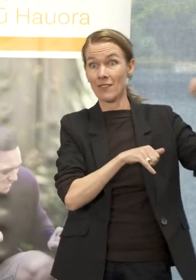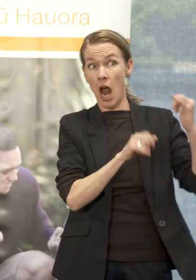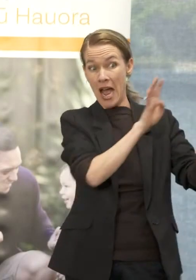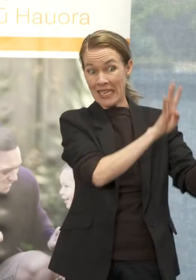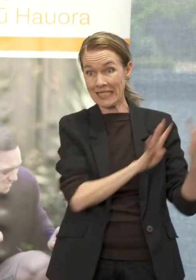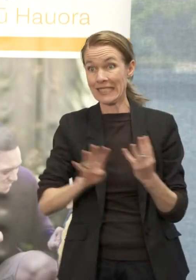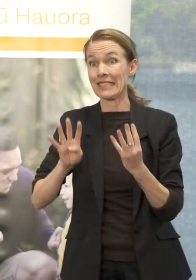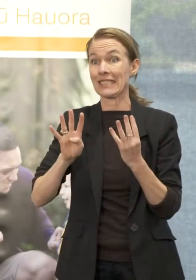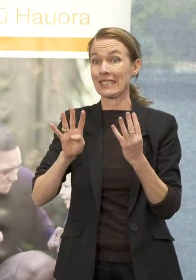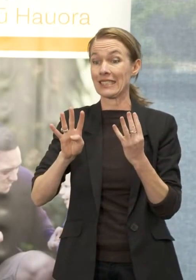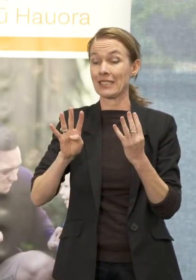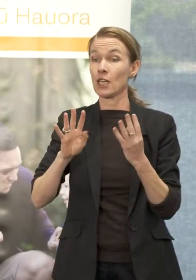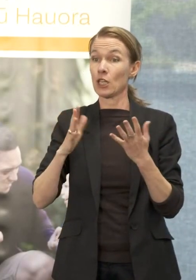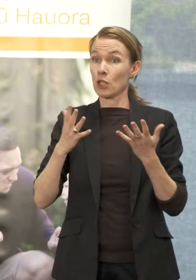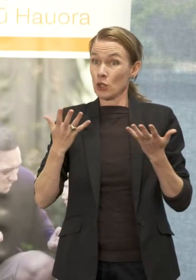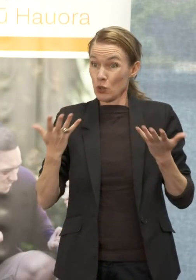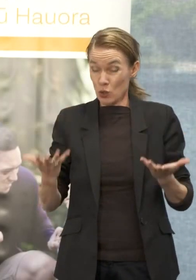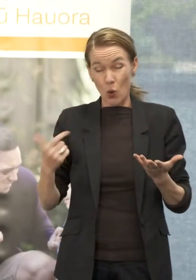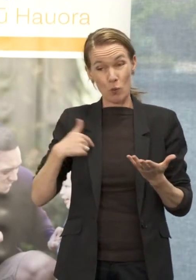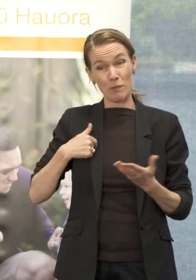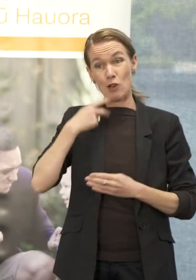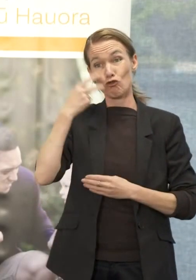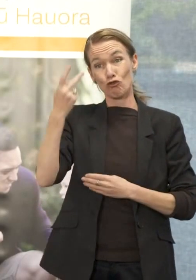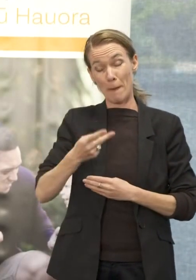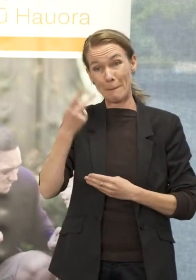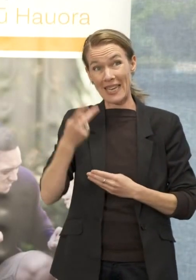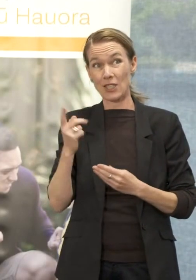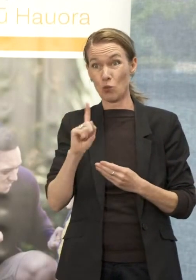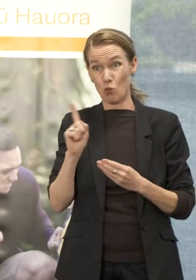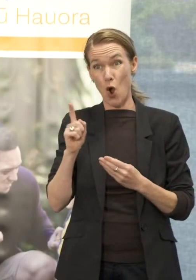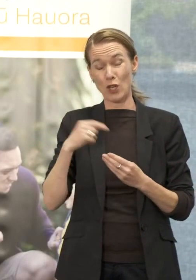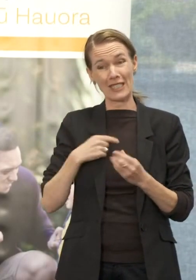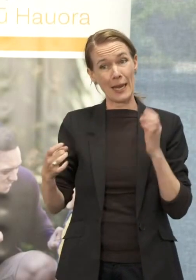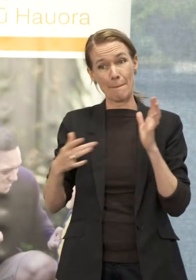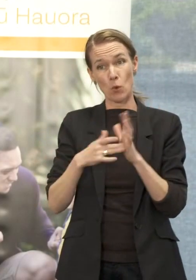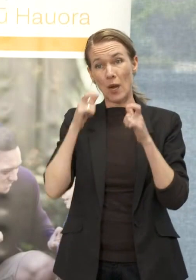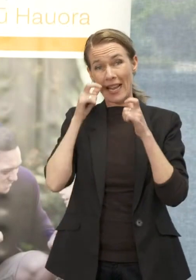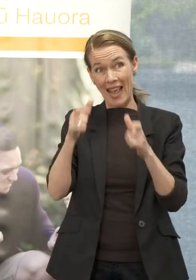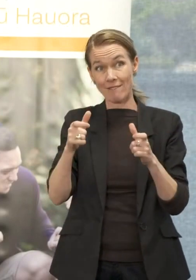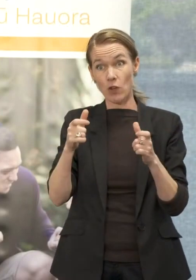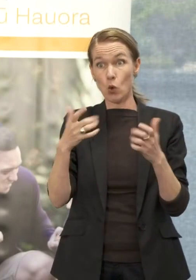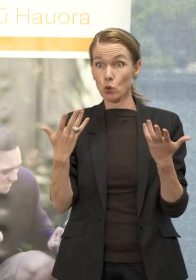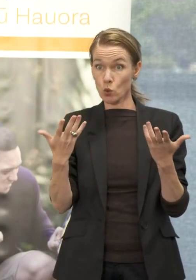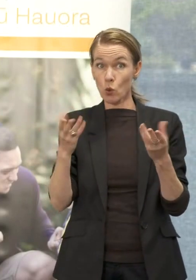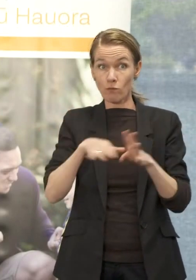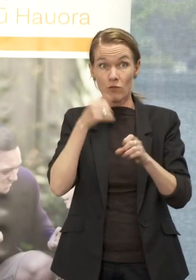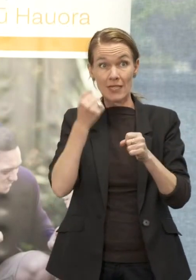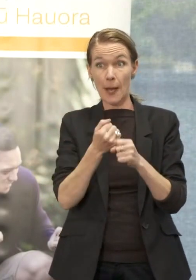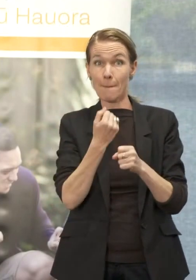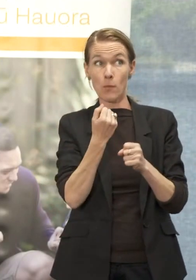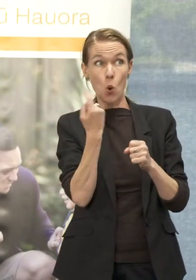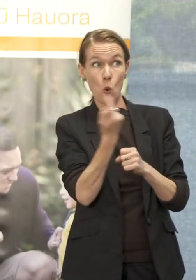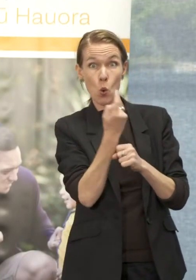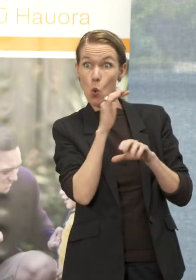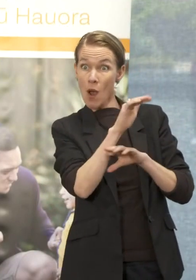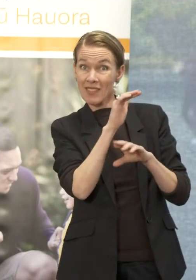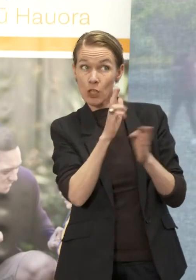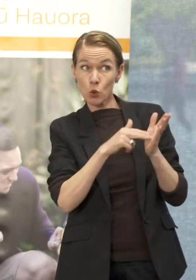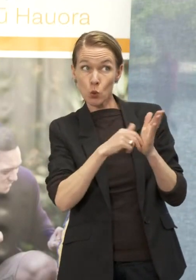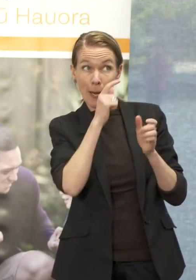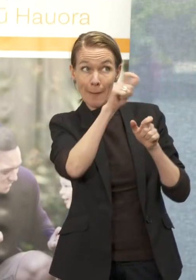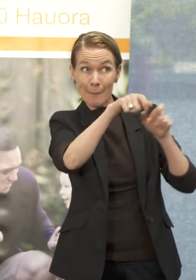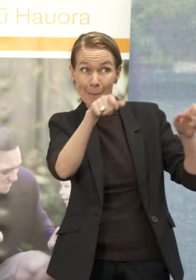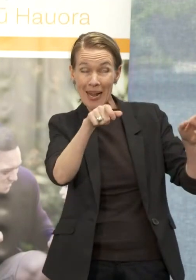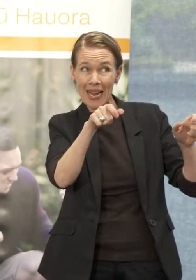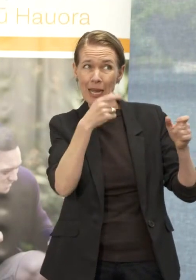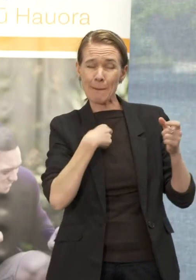timely to highlight our advice to New Zealanders currently overseas that there are some things they can do to reduce the risk of